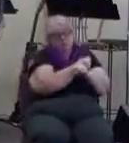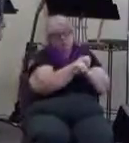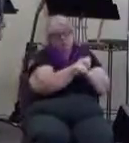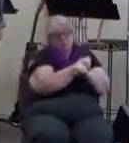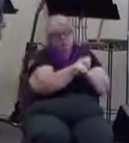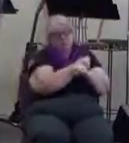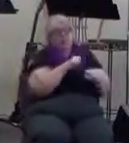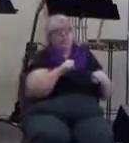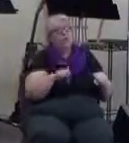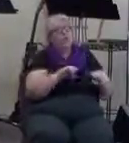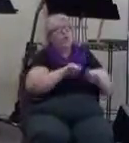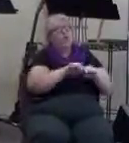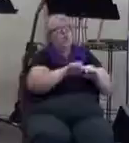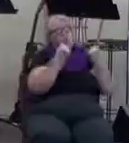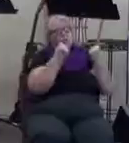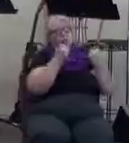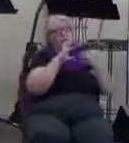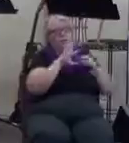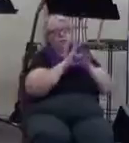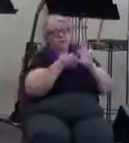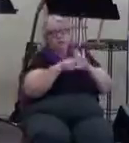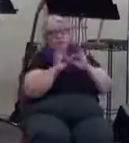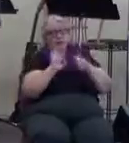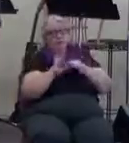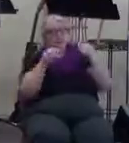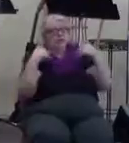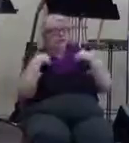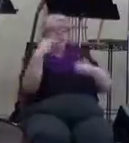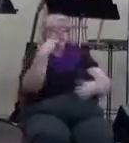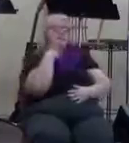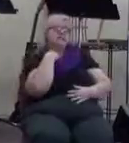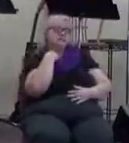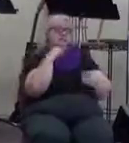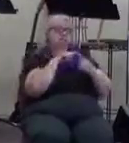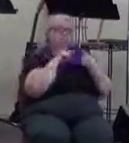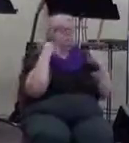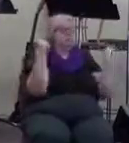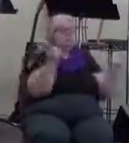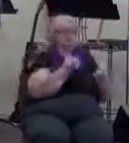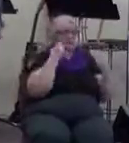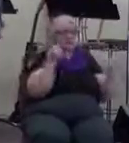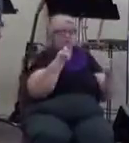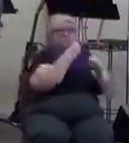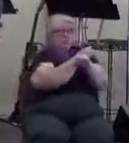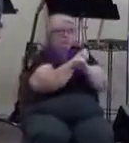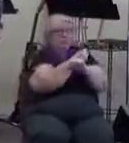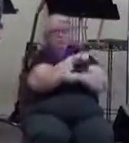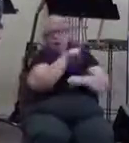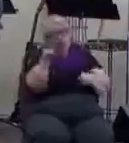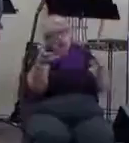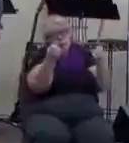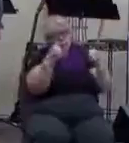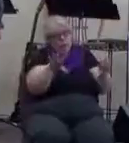break the chains that have you hooked to a sin or bondage that you don't want to be hooked